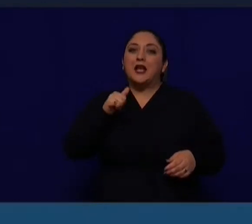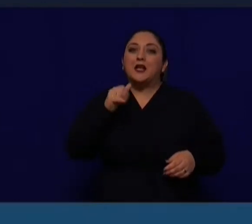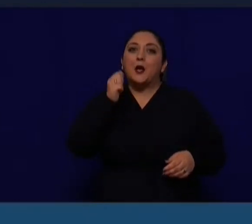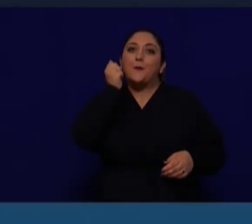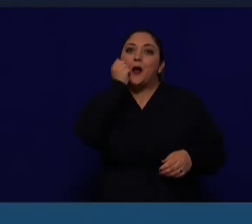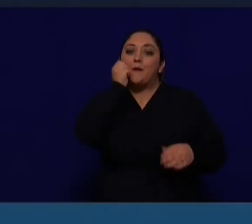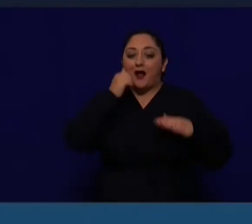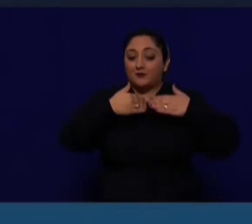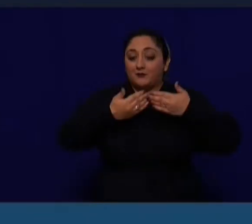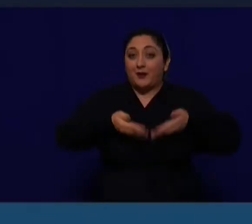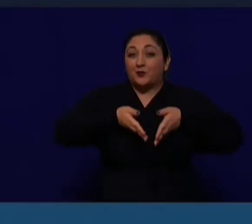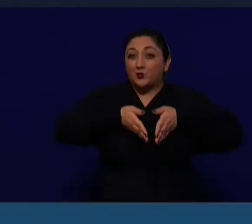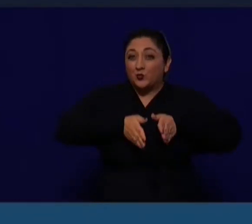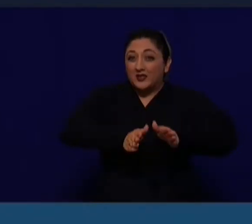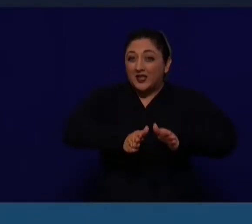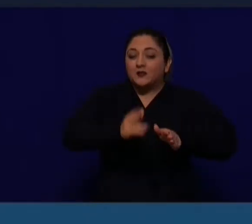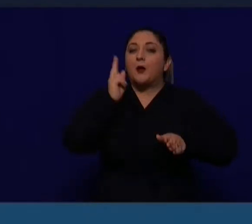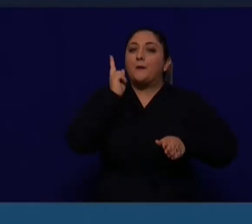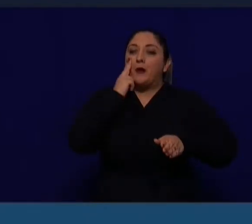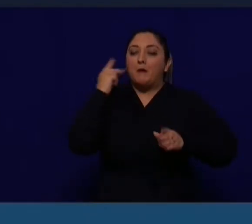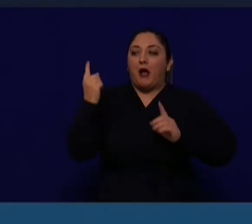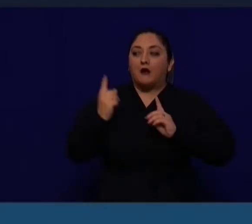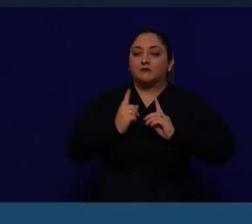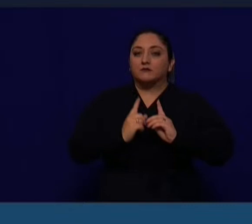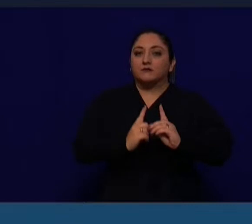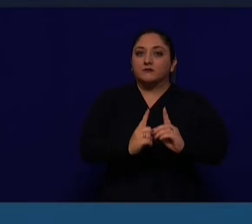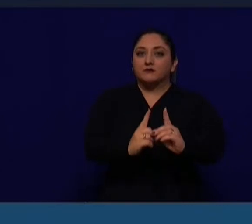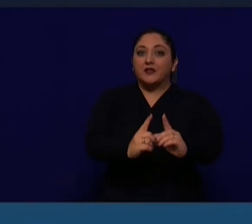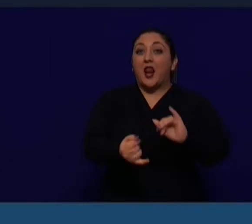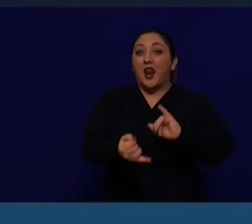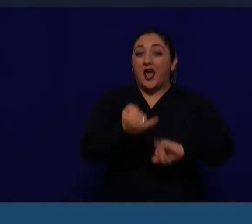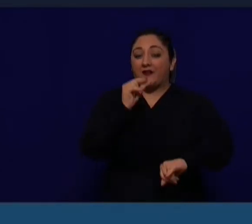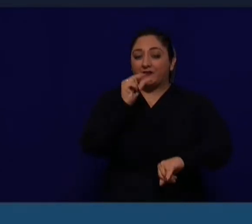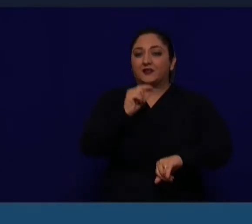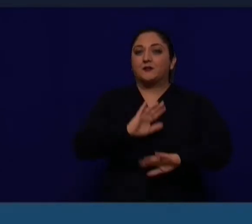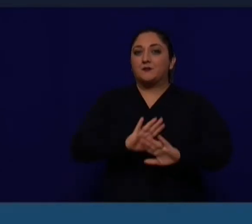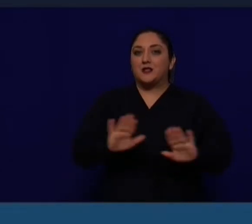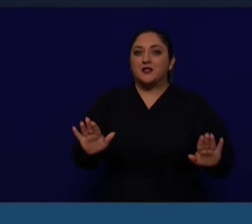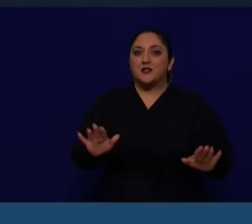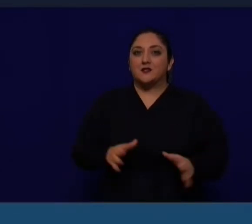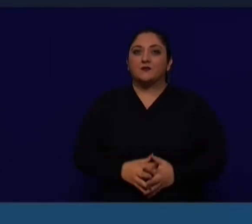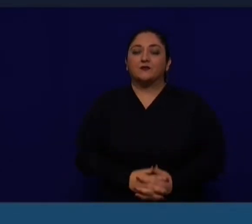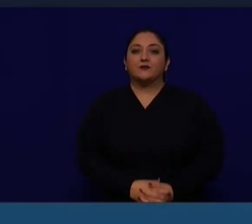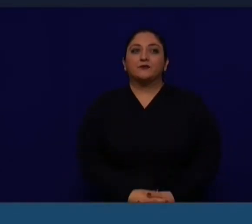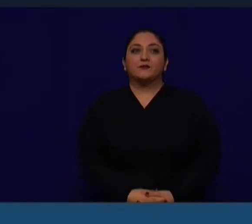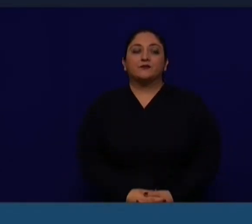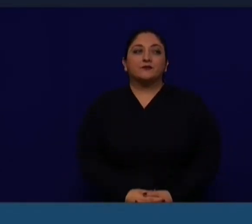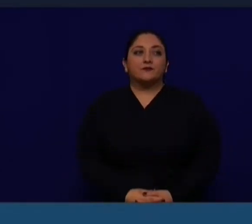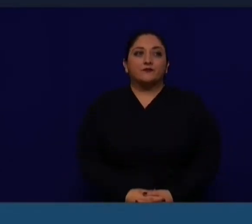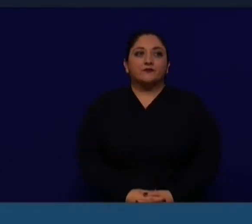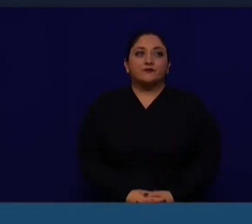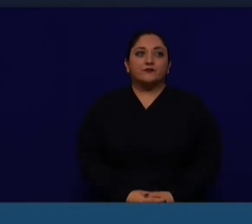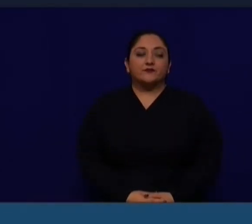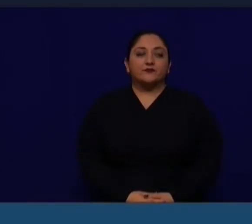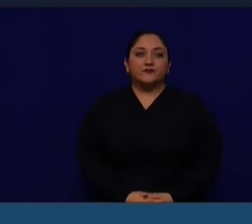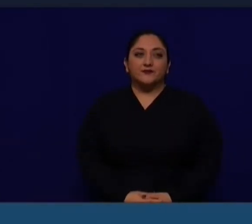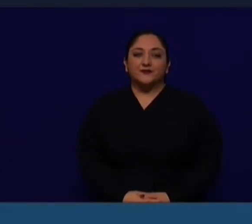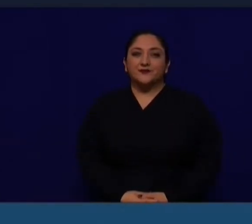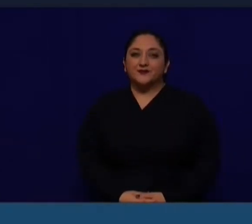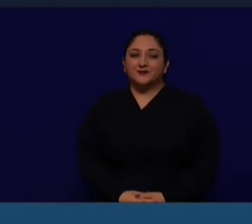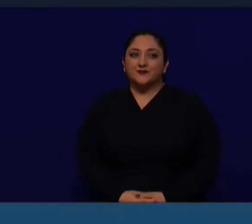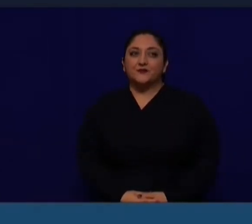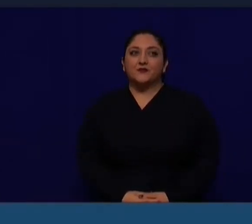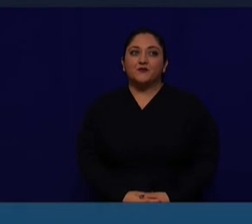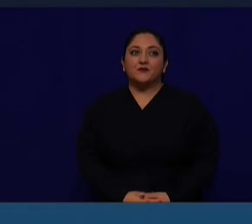fl-aħħar fażi tad-delivery waqt ikun hemm fl-aħħar fażi tad-delivery. Good afternoon,